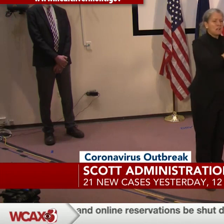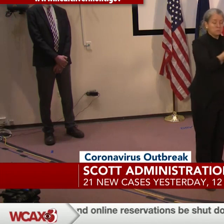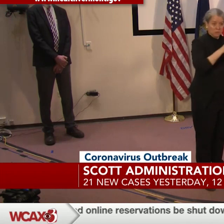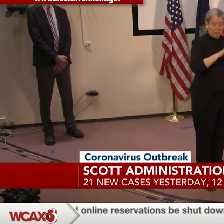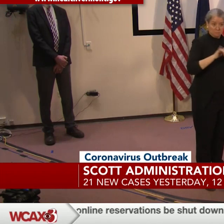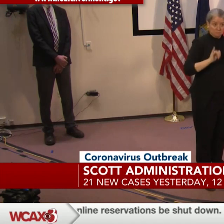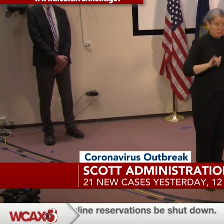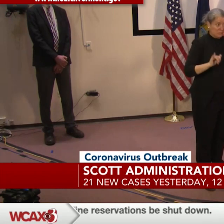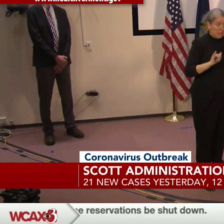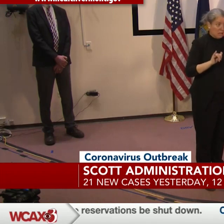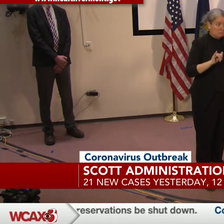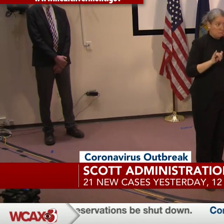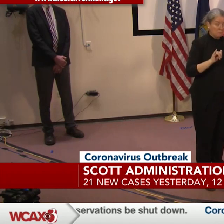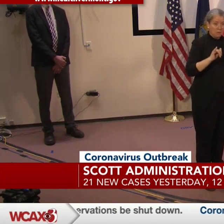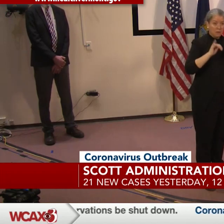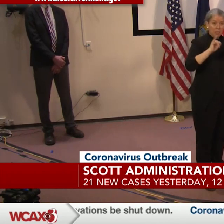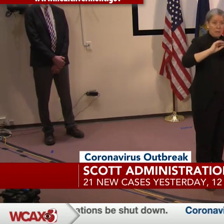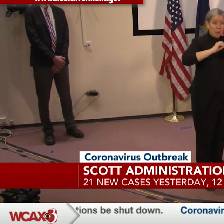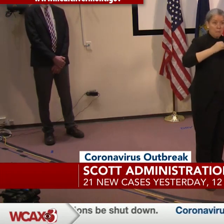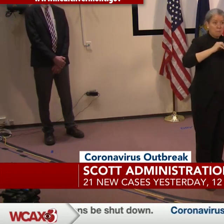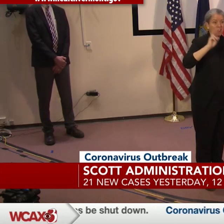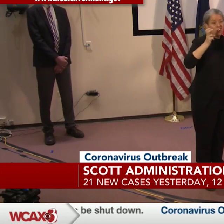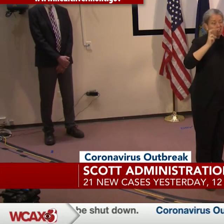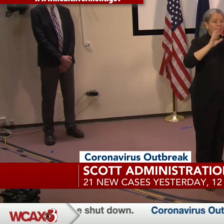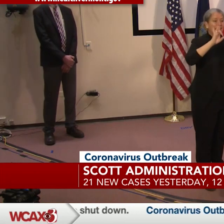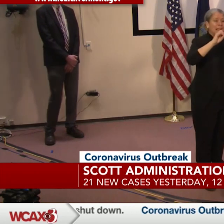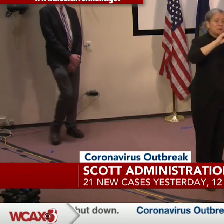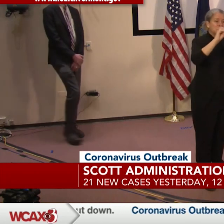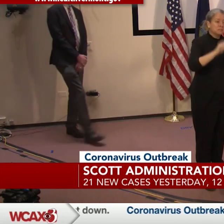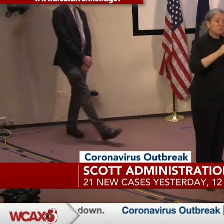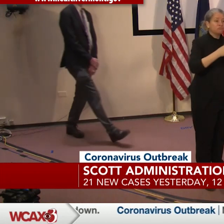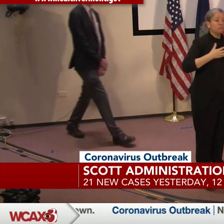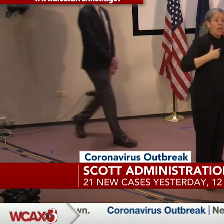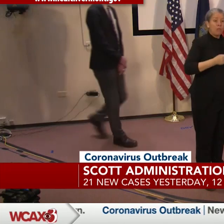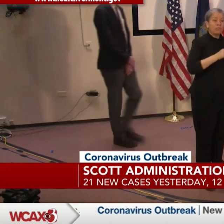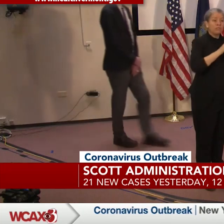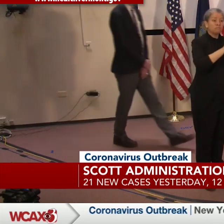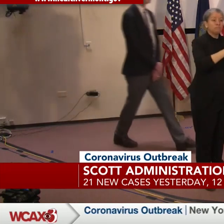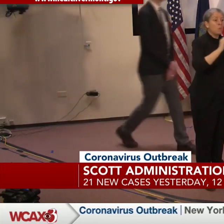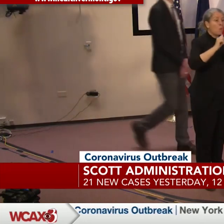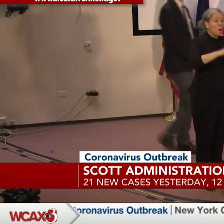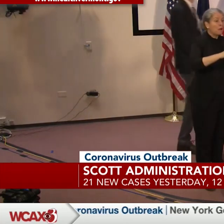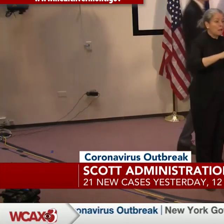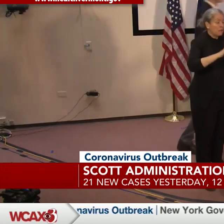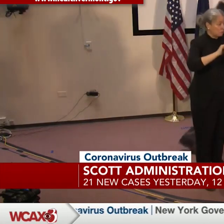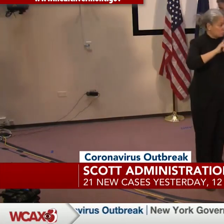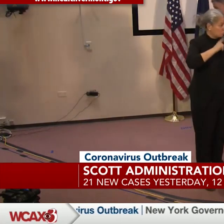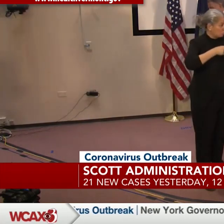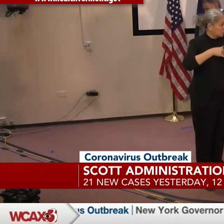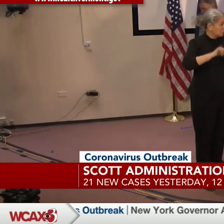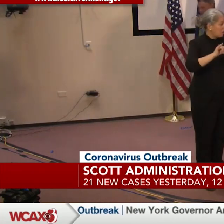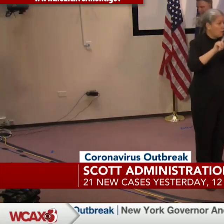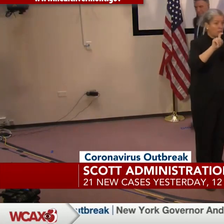isolation. Any adjustment in those percentages based on the experience that we've had?